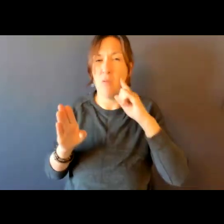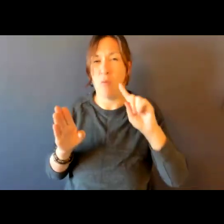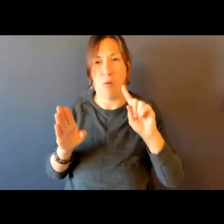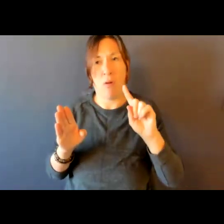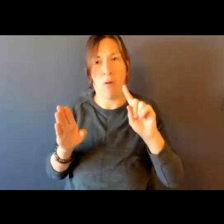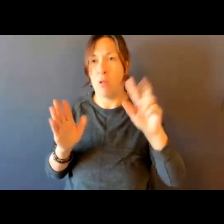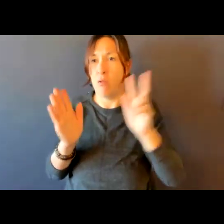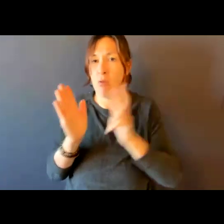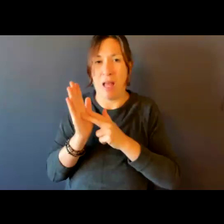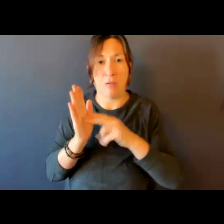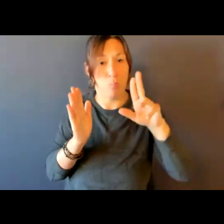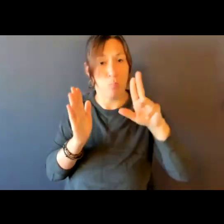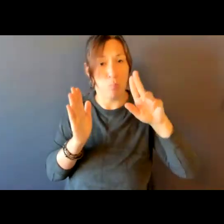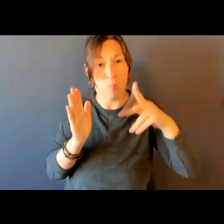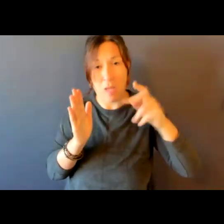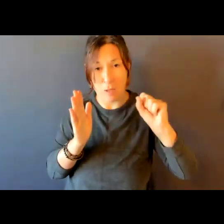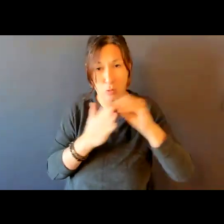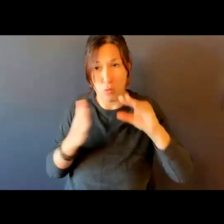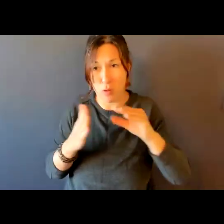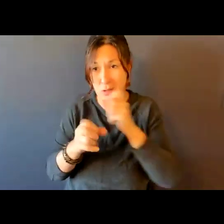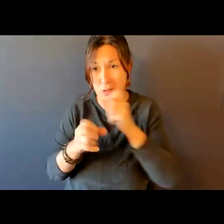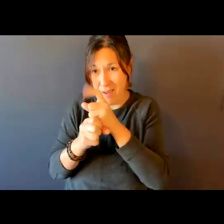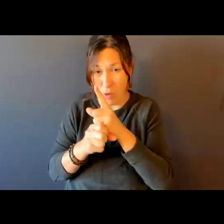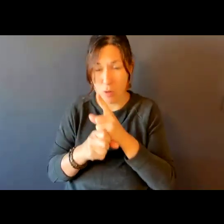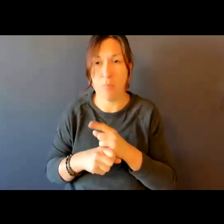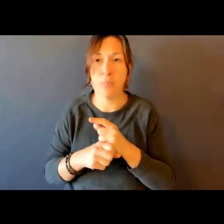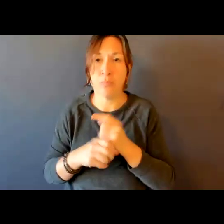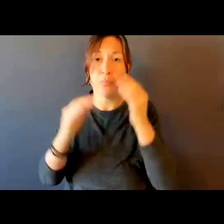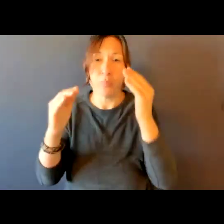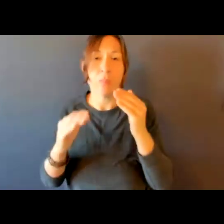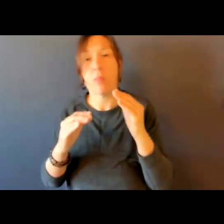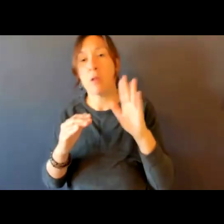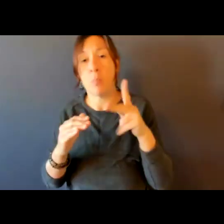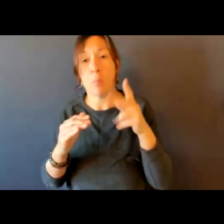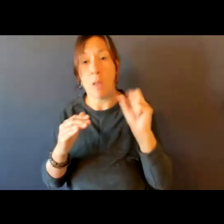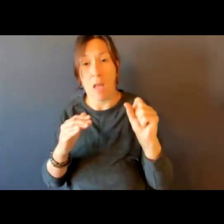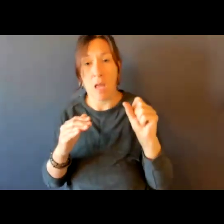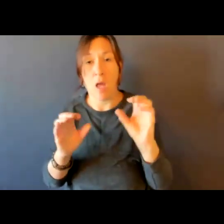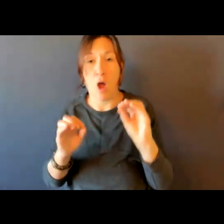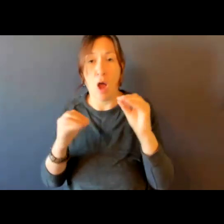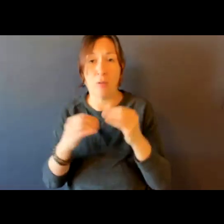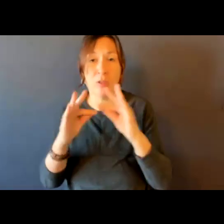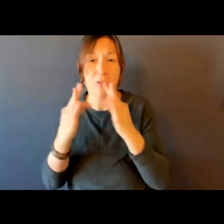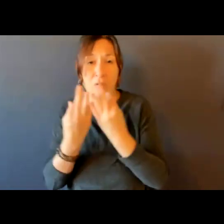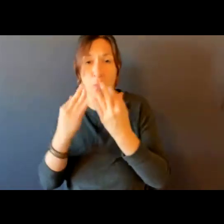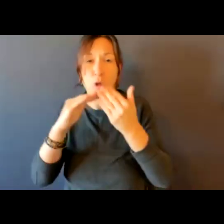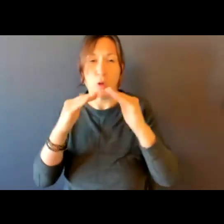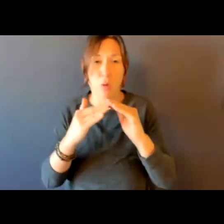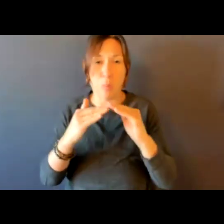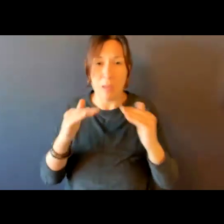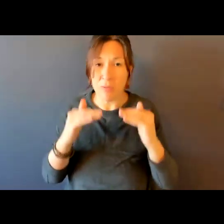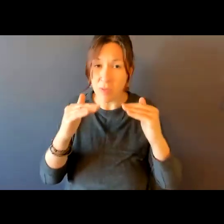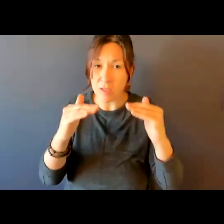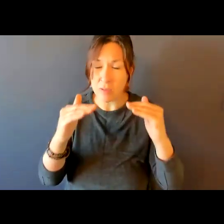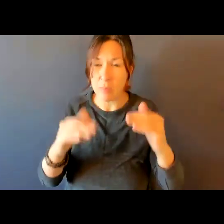On the next slide, just want to highlight that the BPS Office of Family and Community Advancement is hosting its